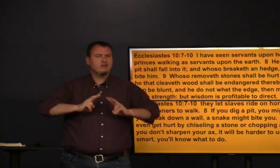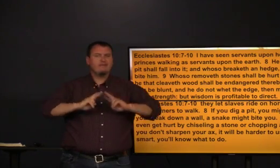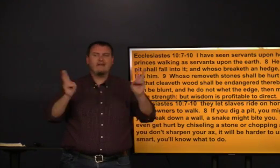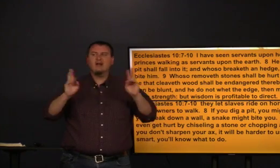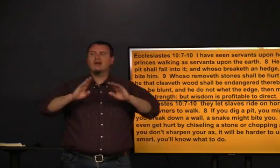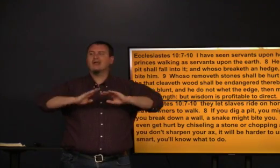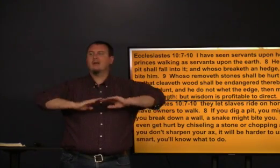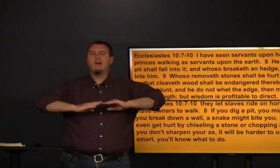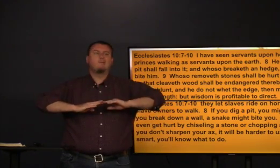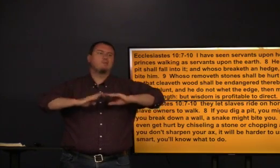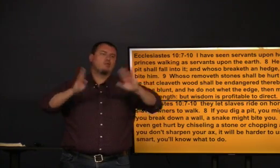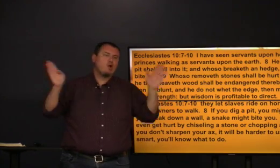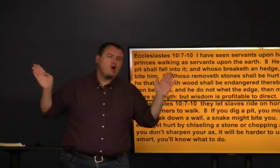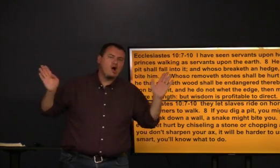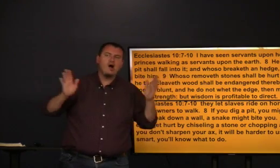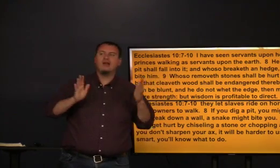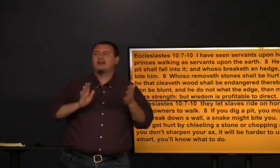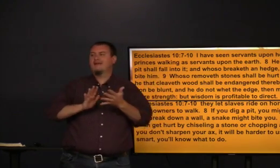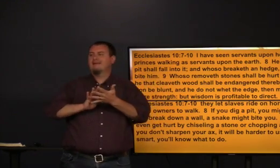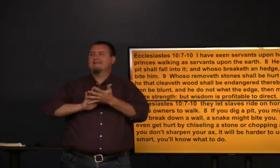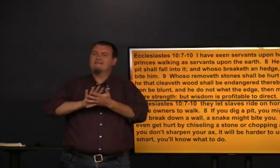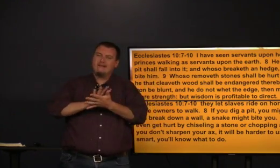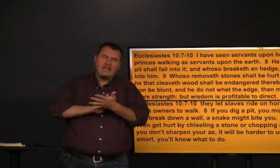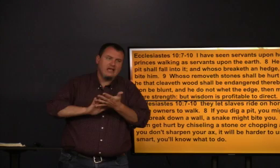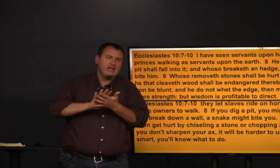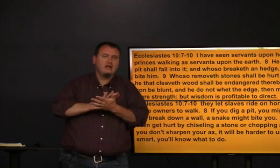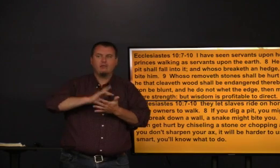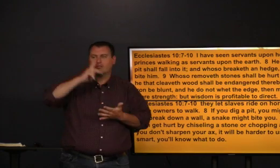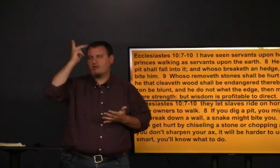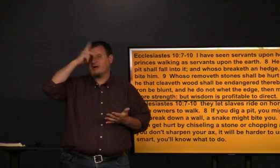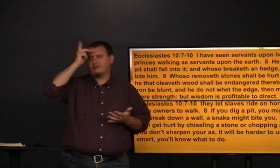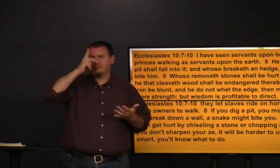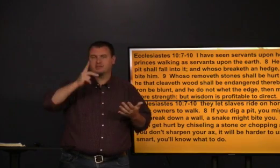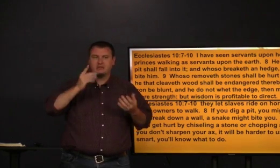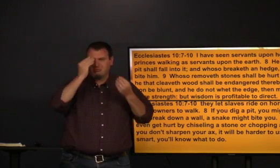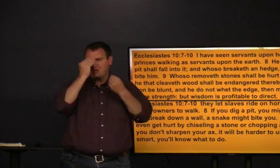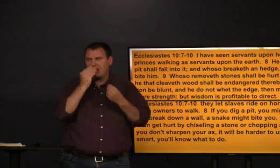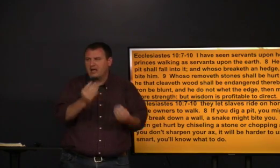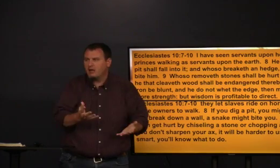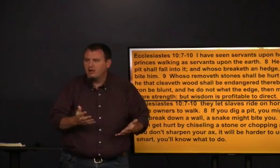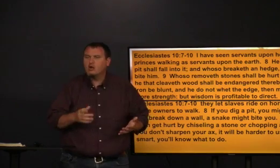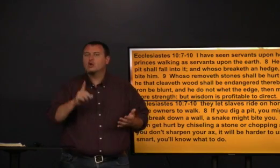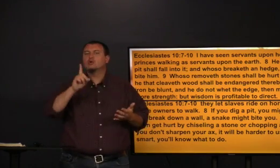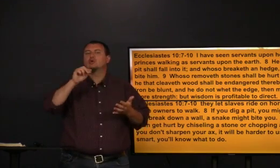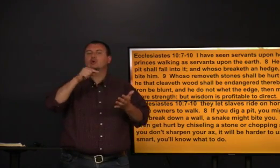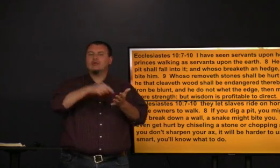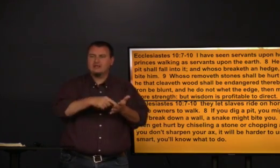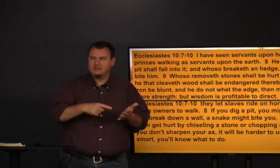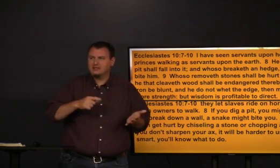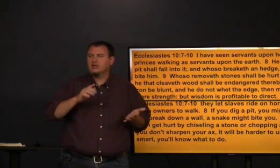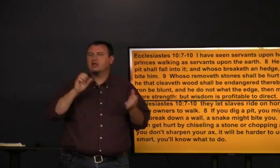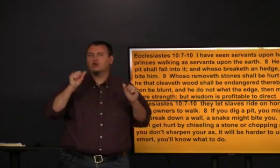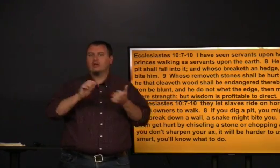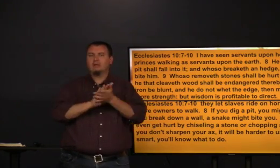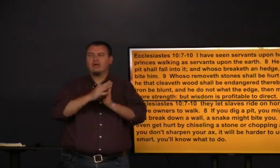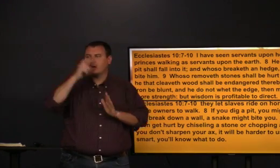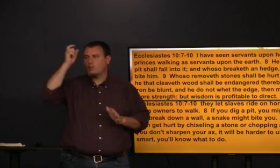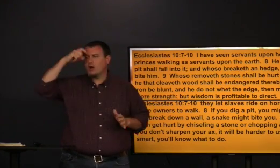These are very broad, vague proverbs. Hey, do this and you can become